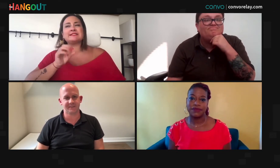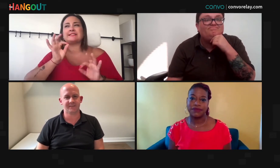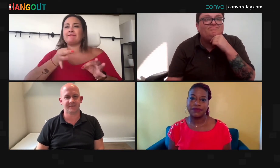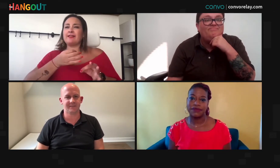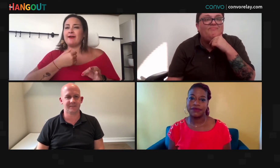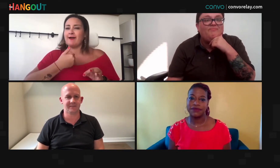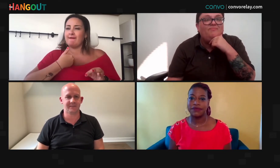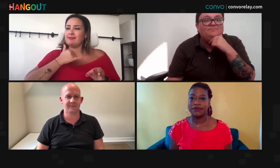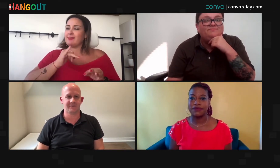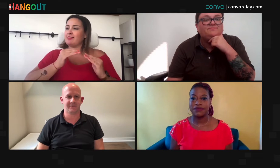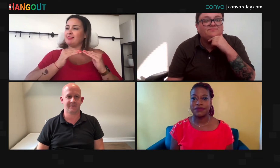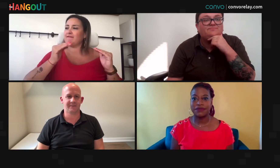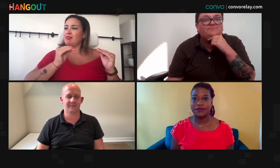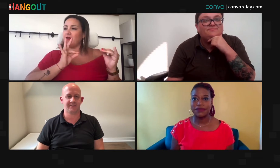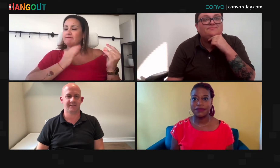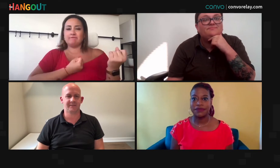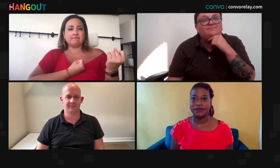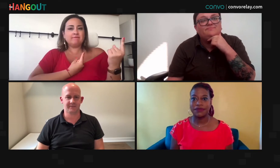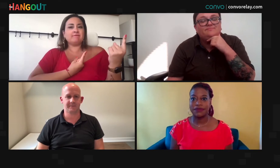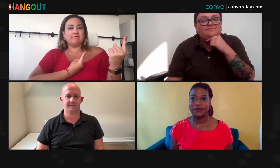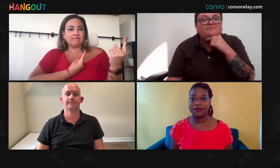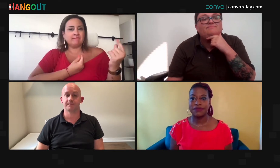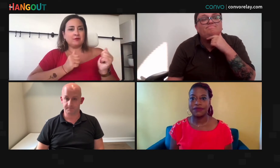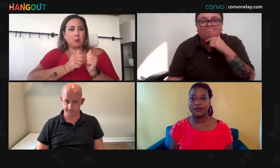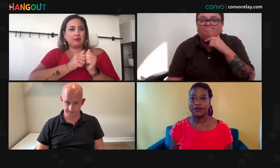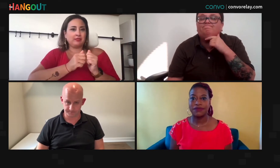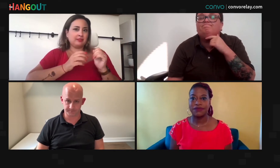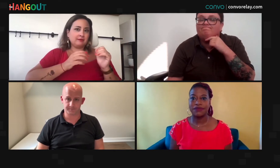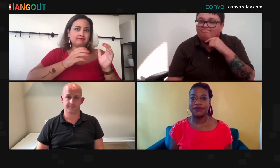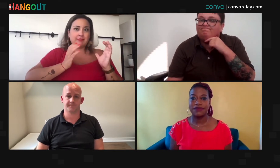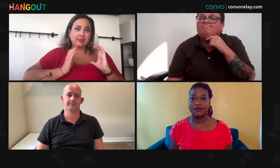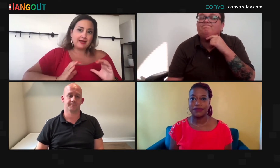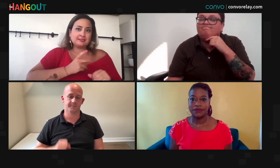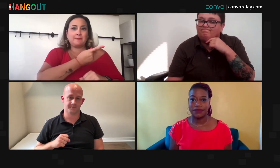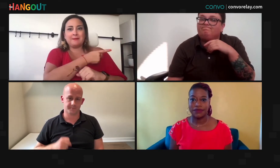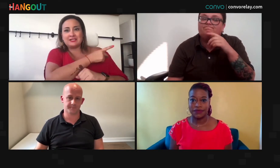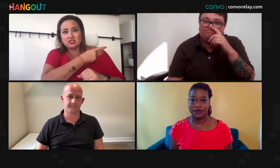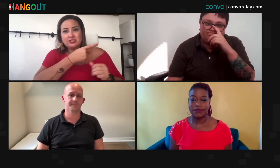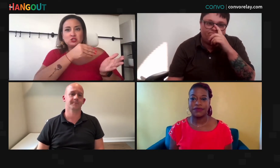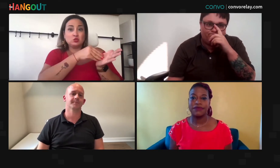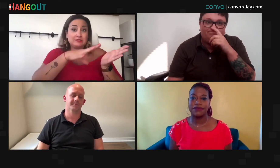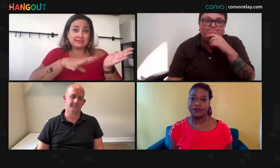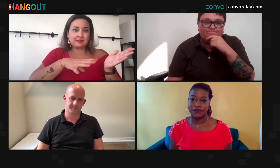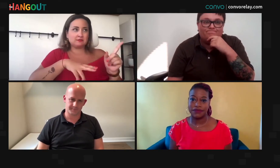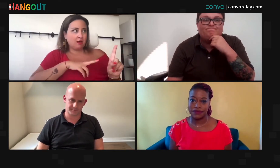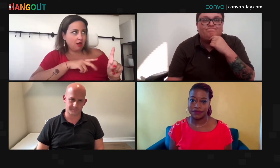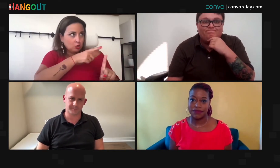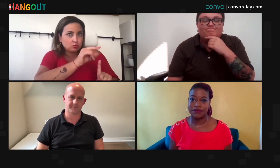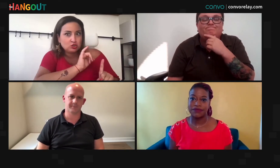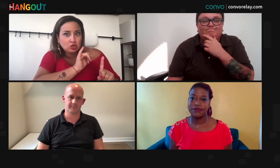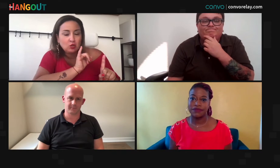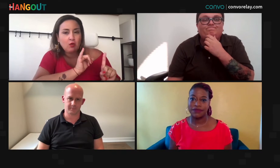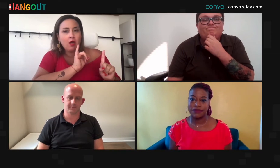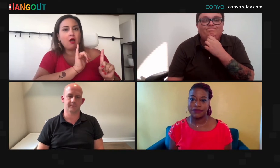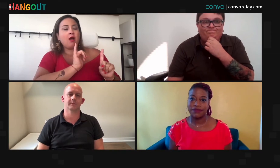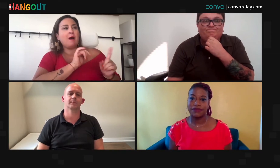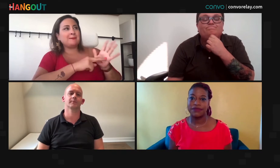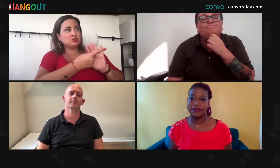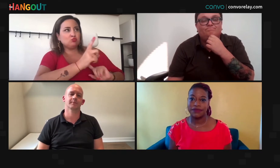This is Melissa for sure. Definitely you have to have that level of empathy with your clients and your patients and the students as well, so they